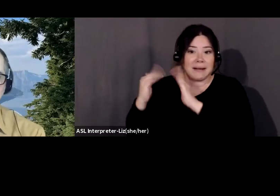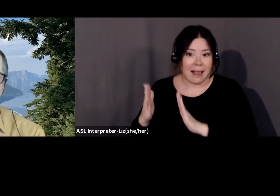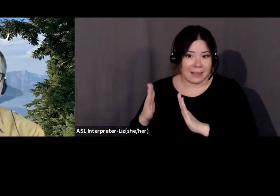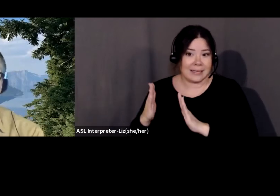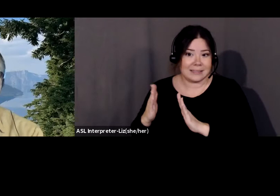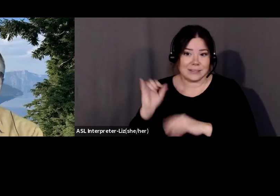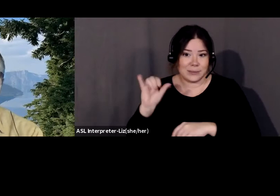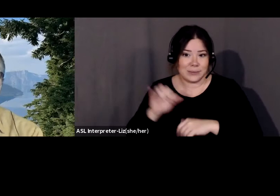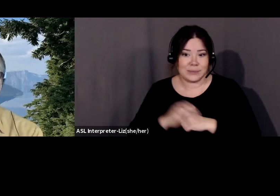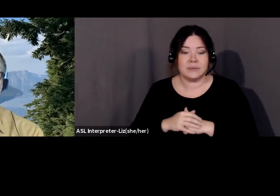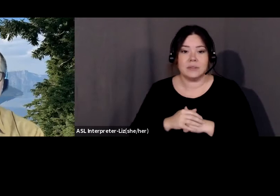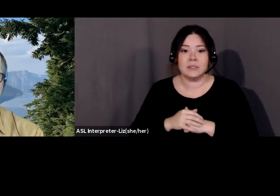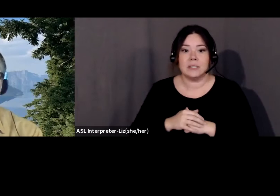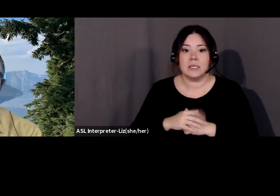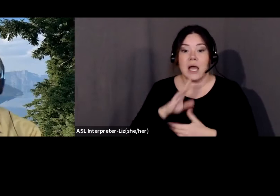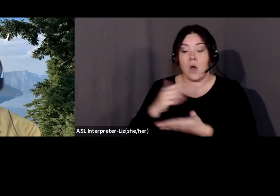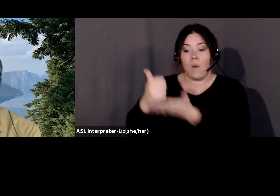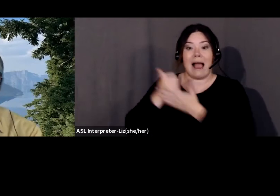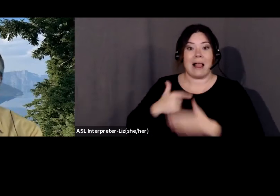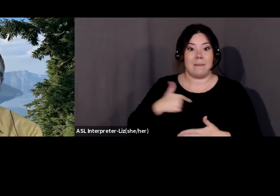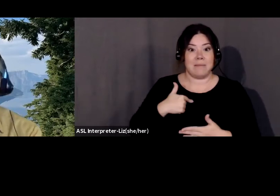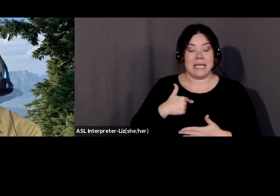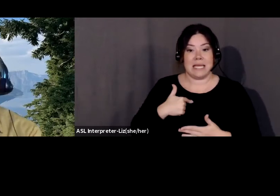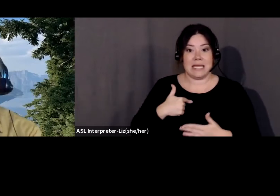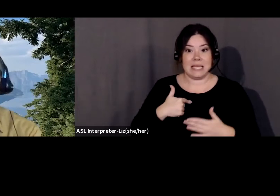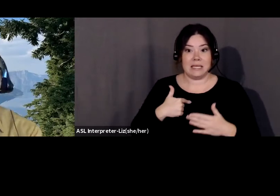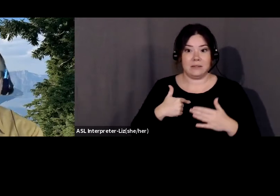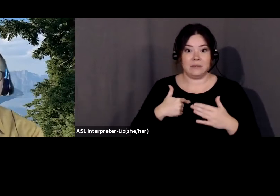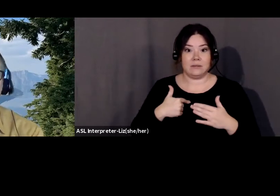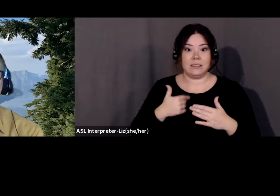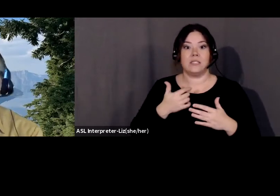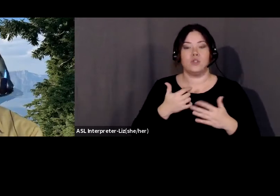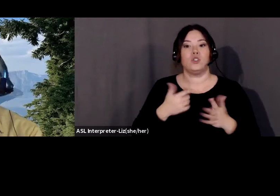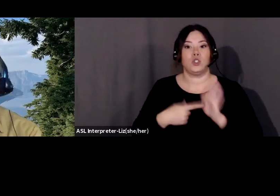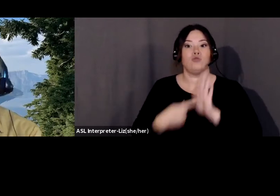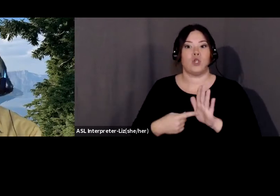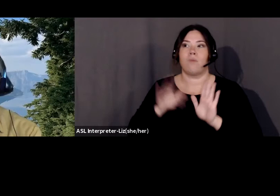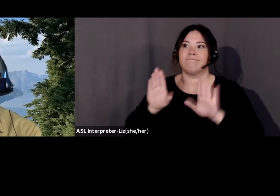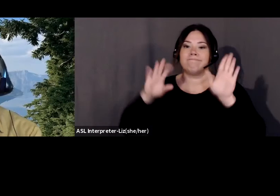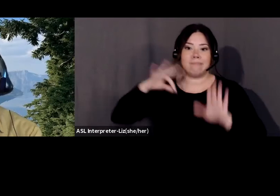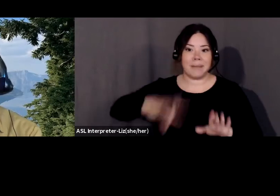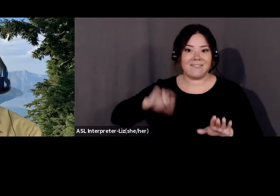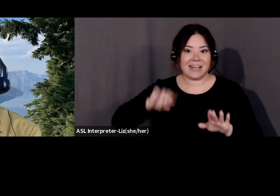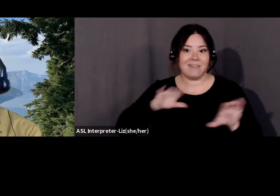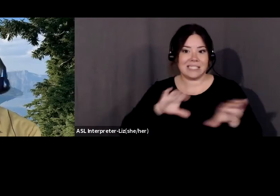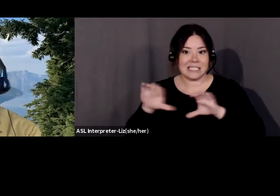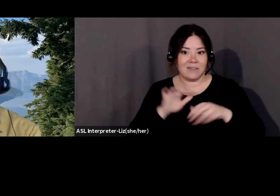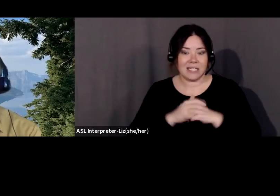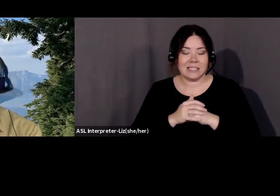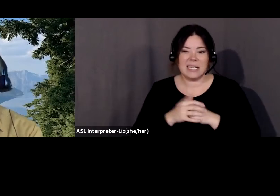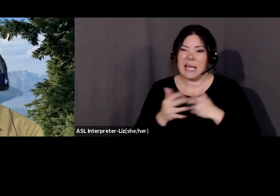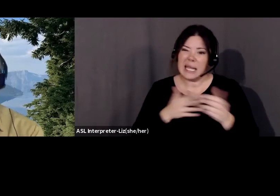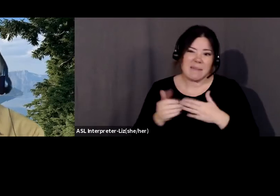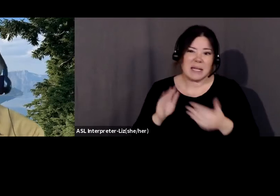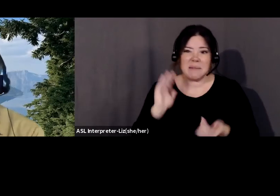call. And it will help me be able to better show the benefit of these activities, even if they seem